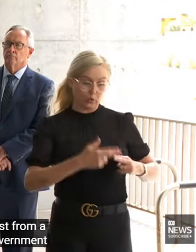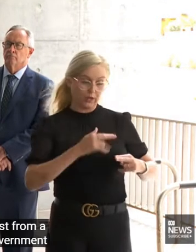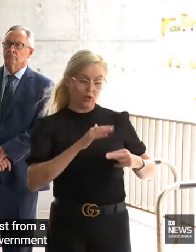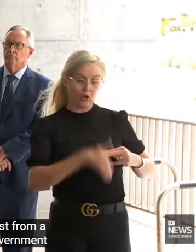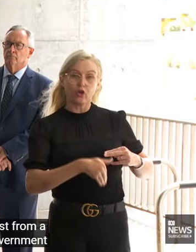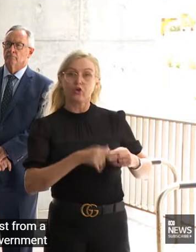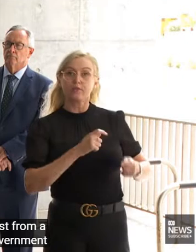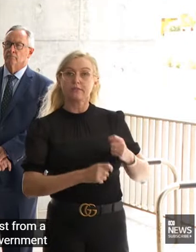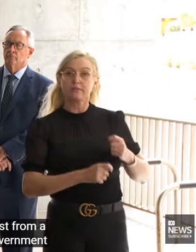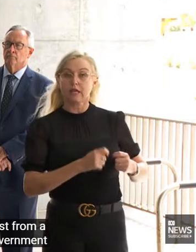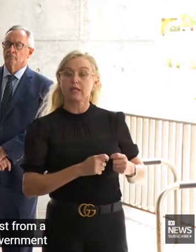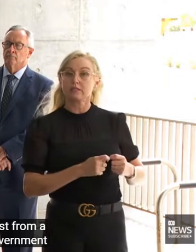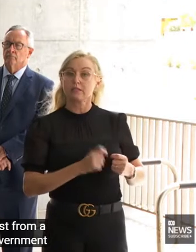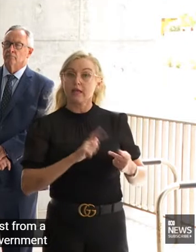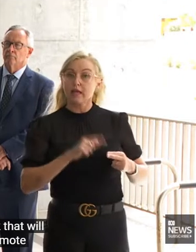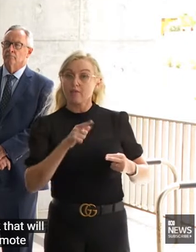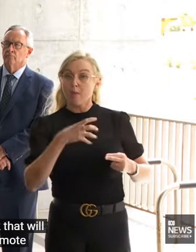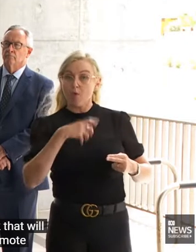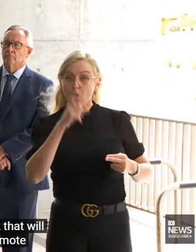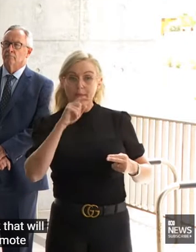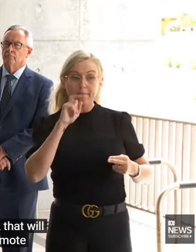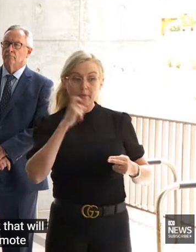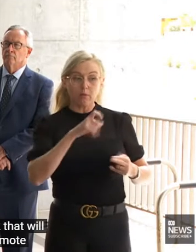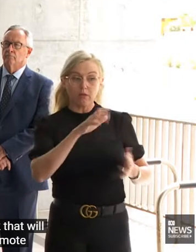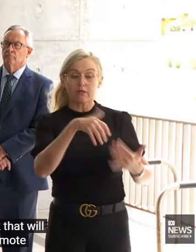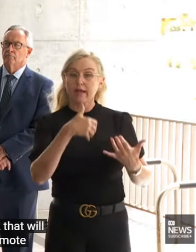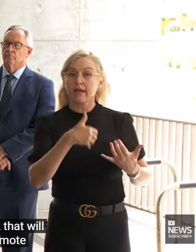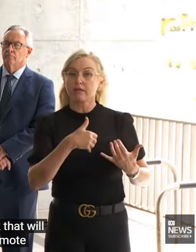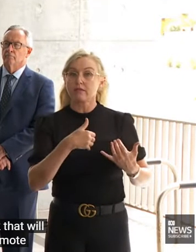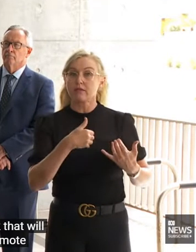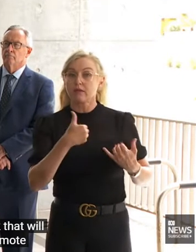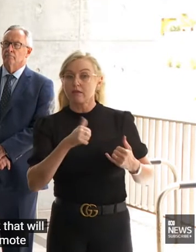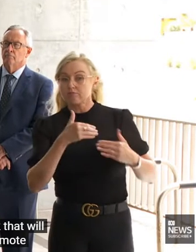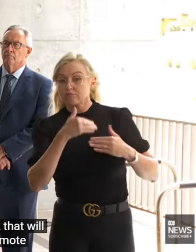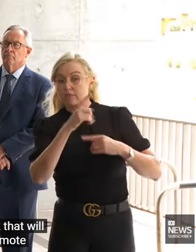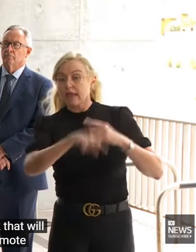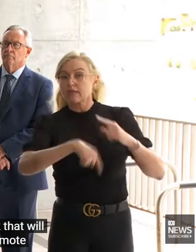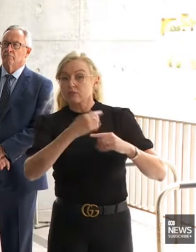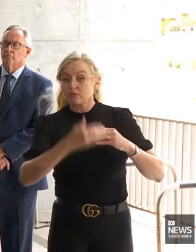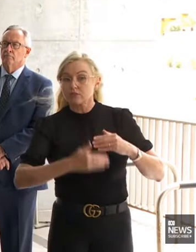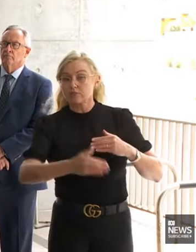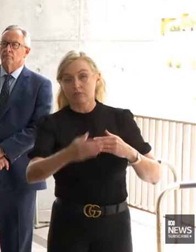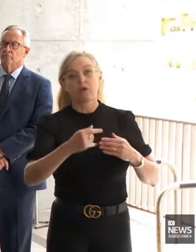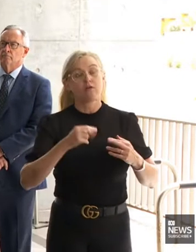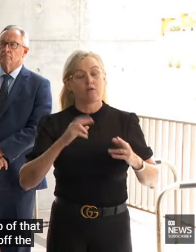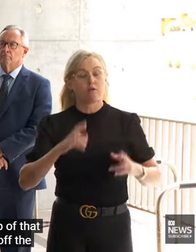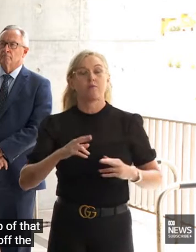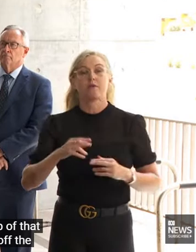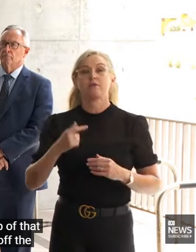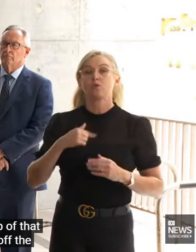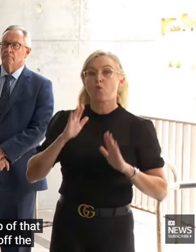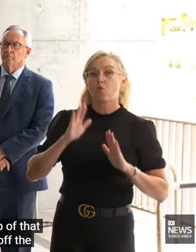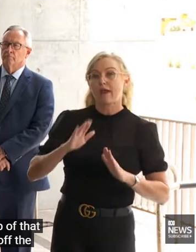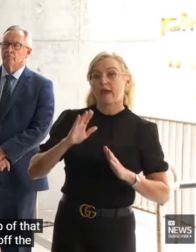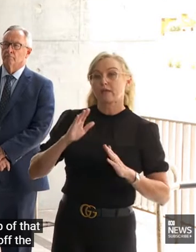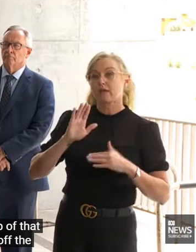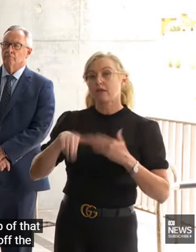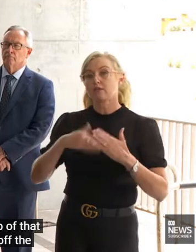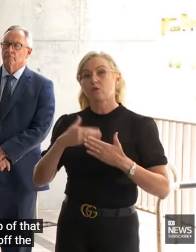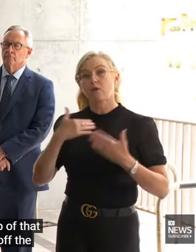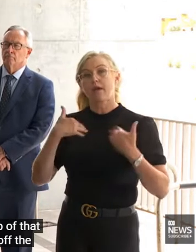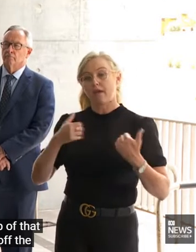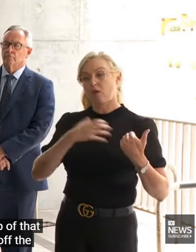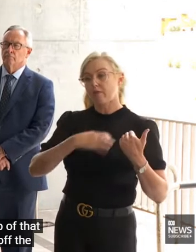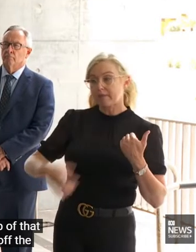the take-up of that testing and get it off the ground as we move through 2022. So I'll get advice back from the Health Minister and